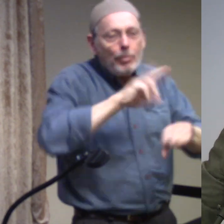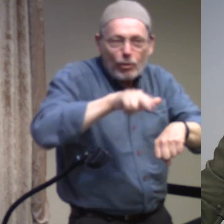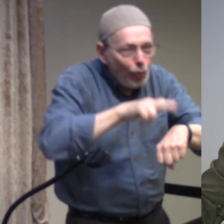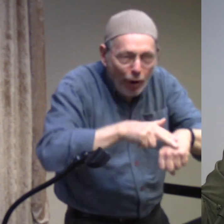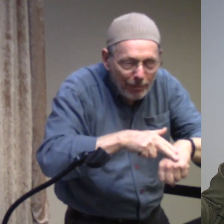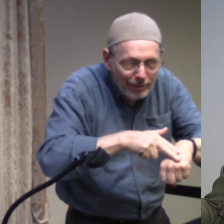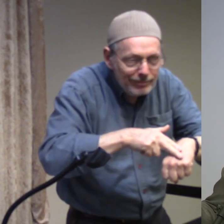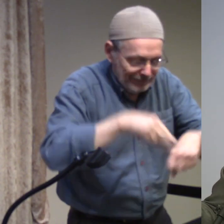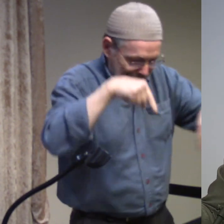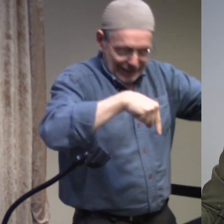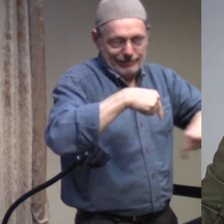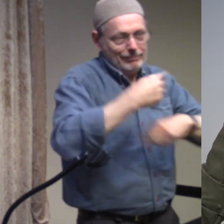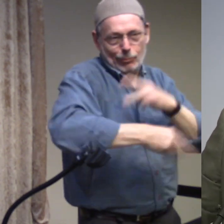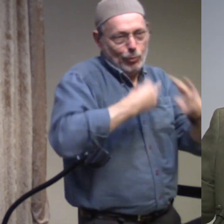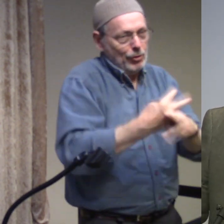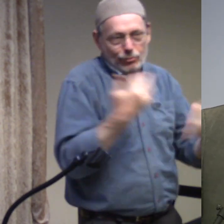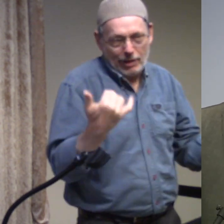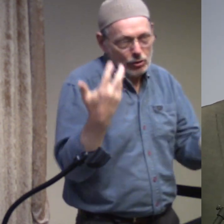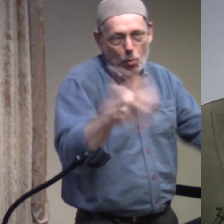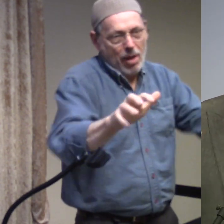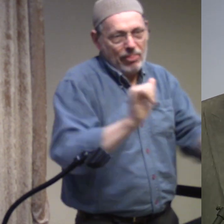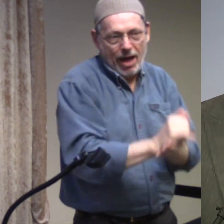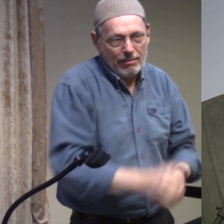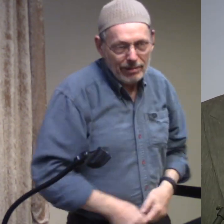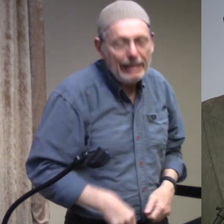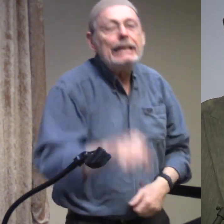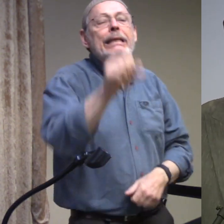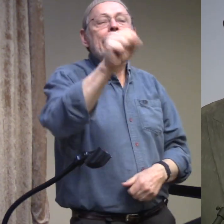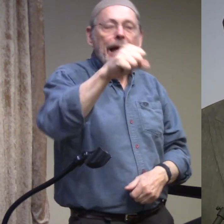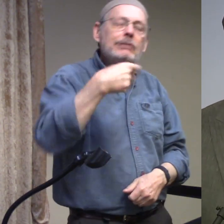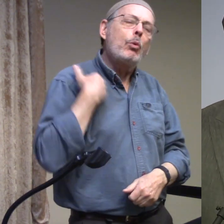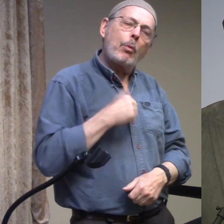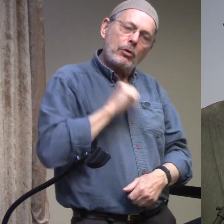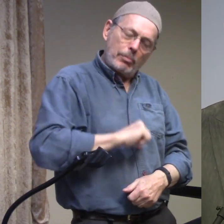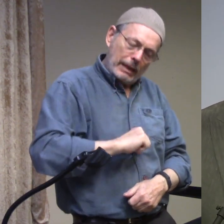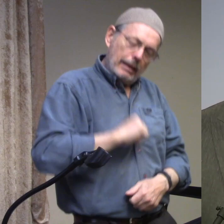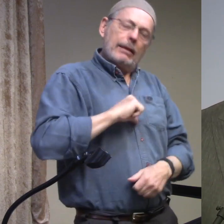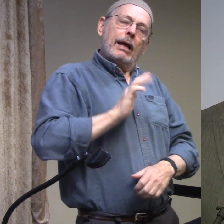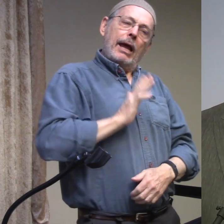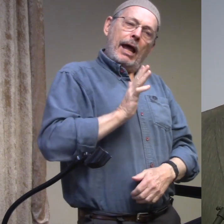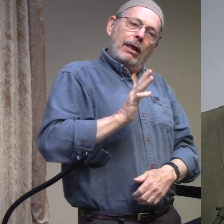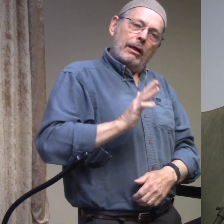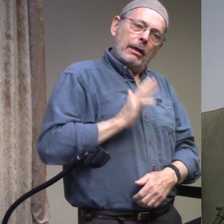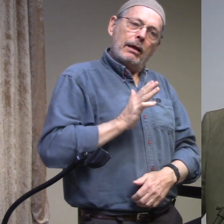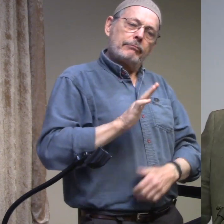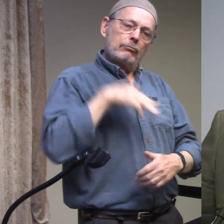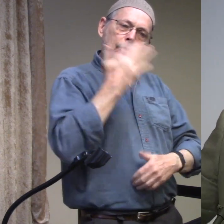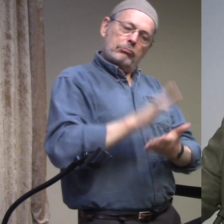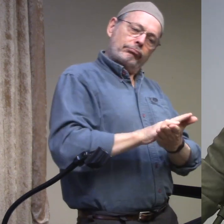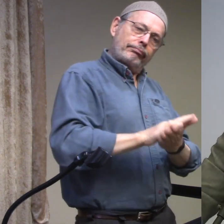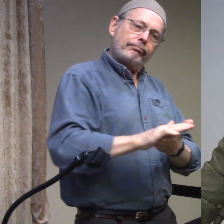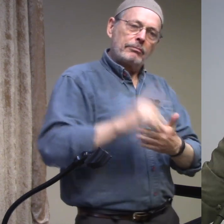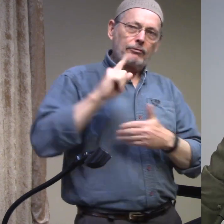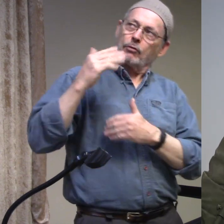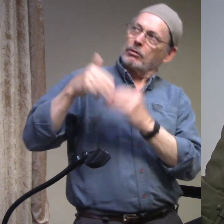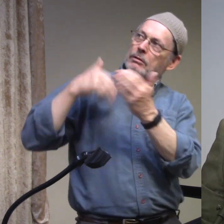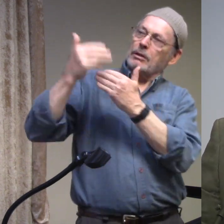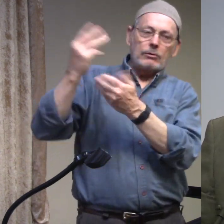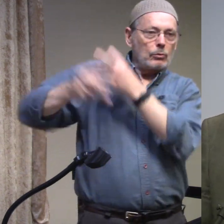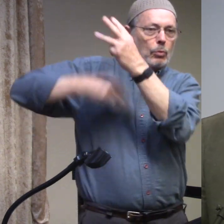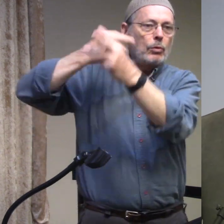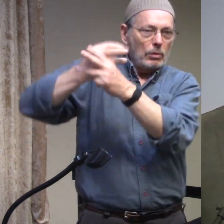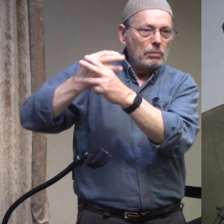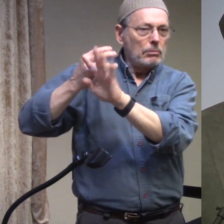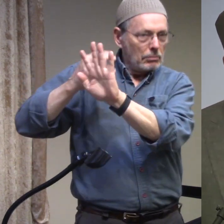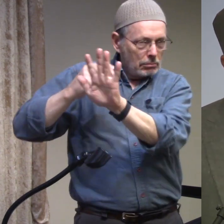in today's world. Yes, we want to be dignified and elegant and presentable. And we want Allah to be gentle with us in